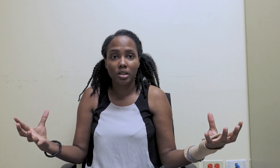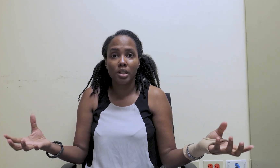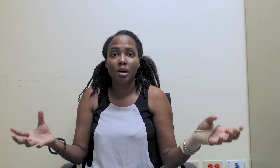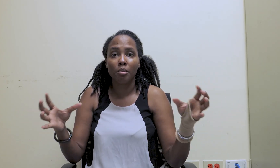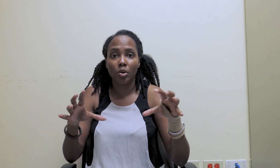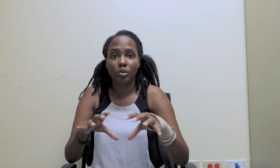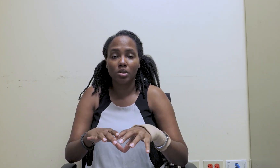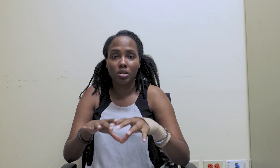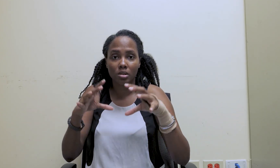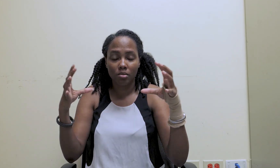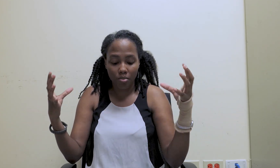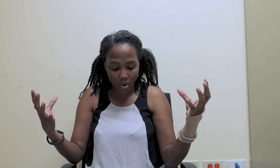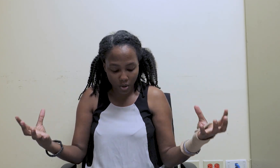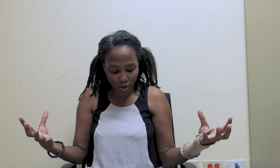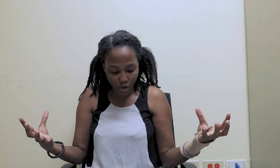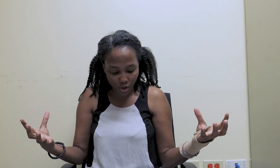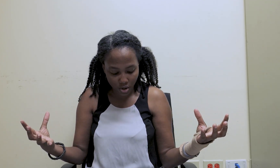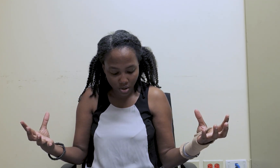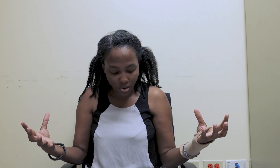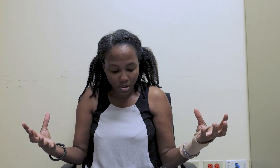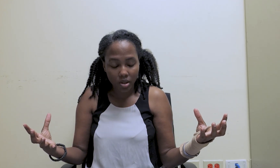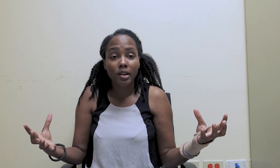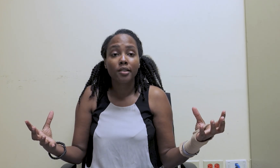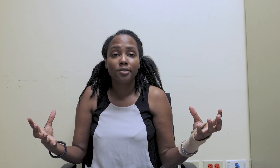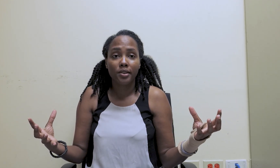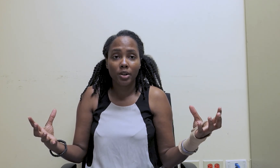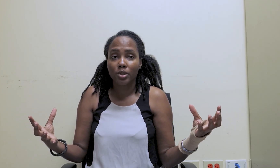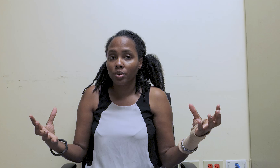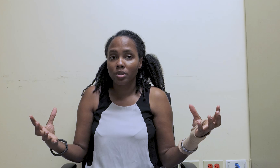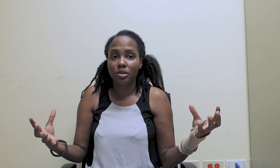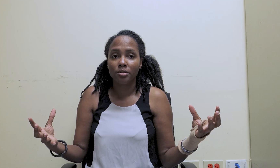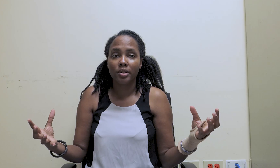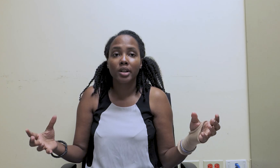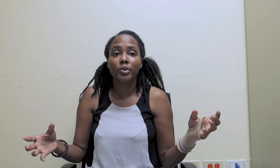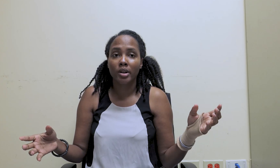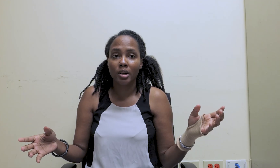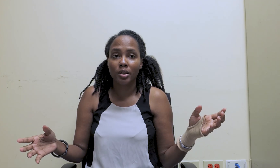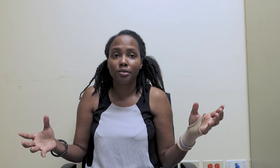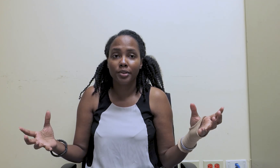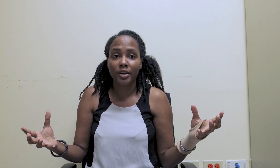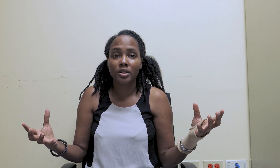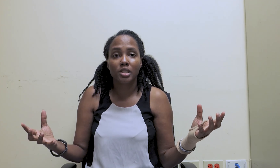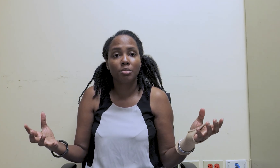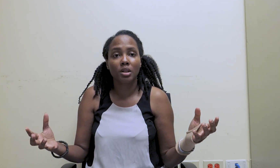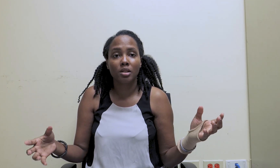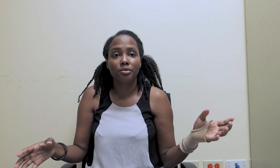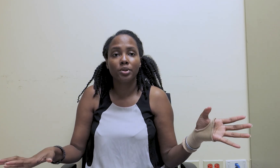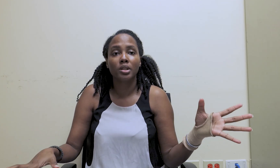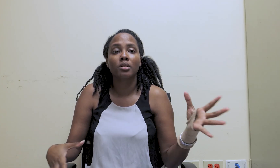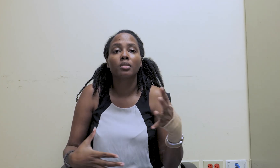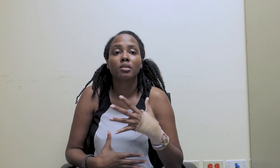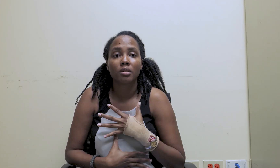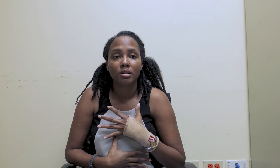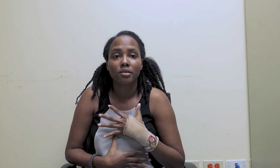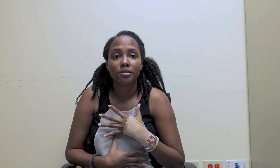the amount. Much. Fear, we're just going to go to fear. We already learned fear is the same thing as afraid.